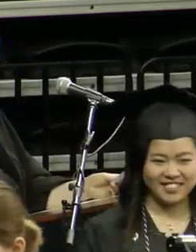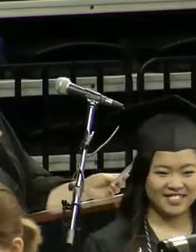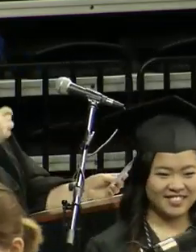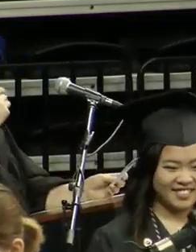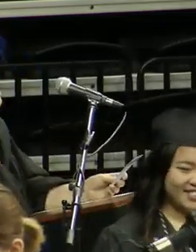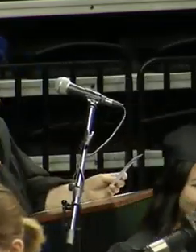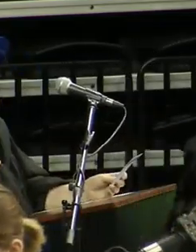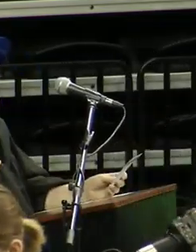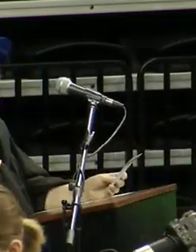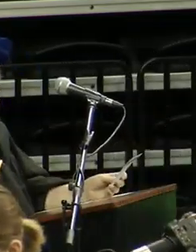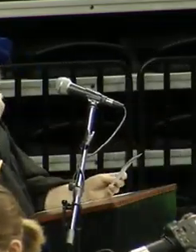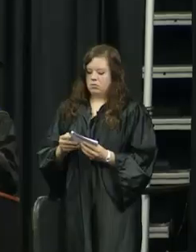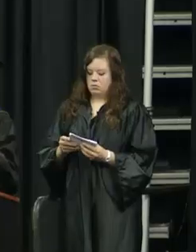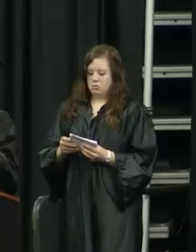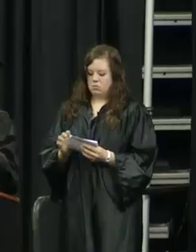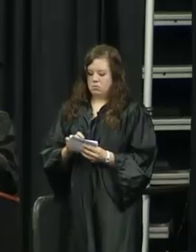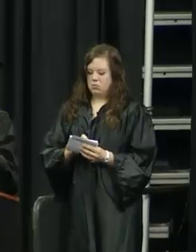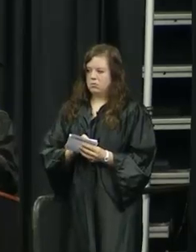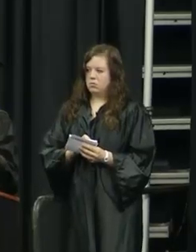Kelly.